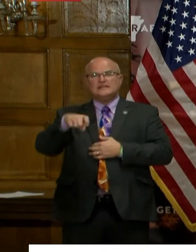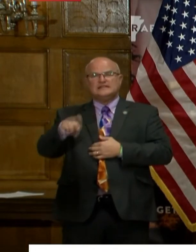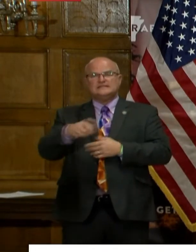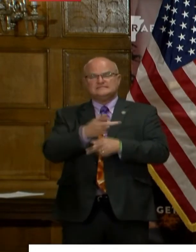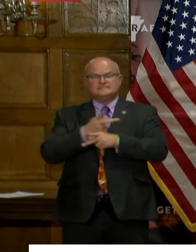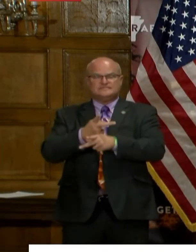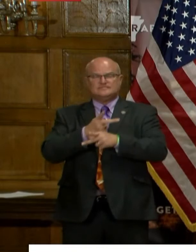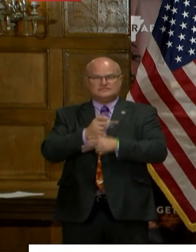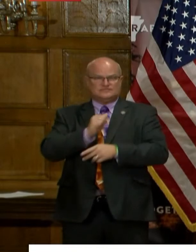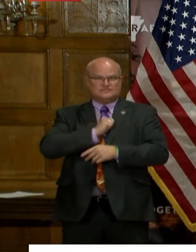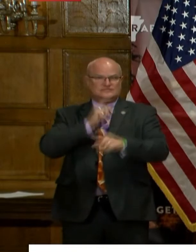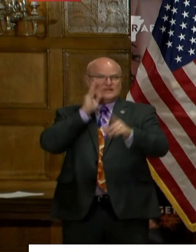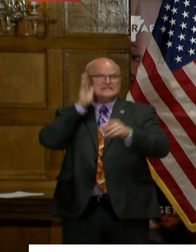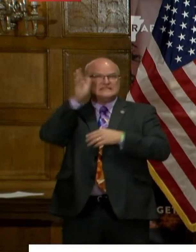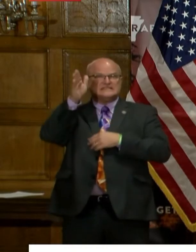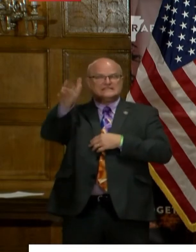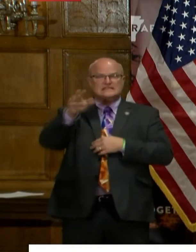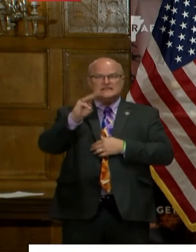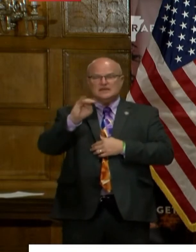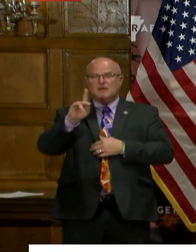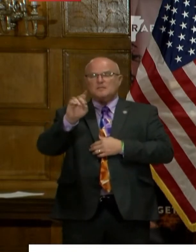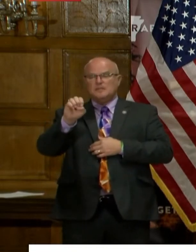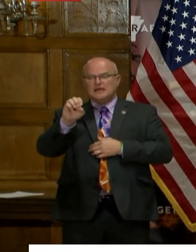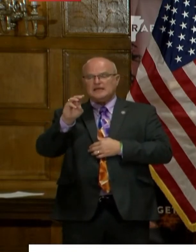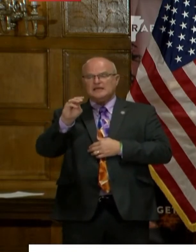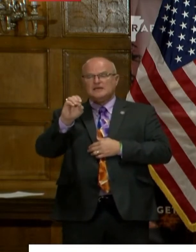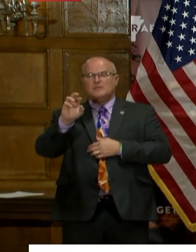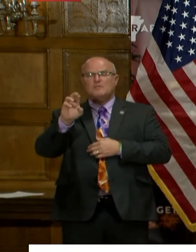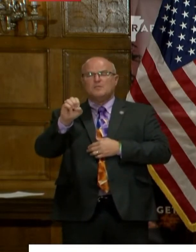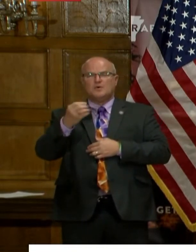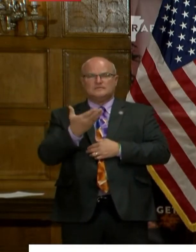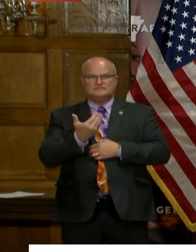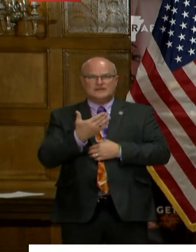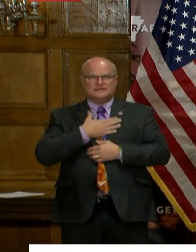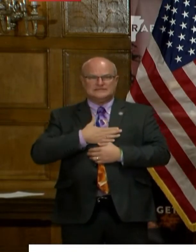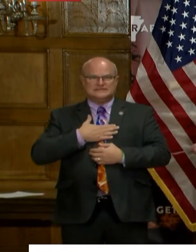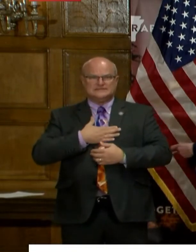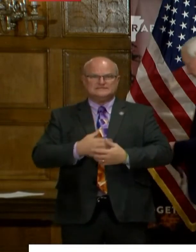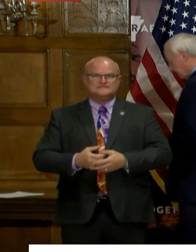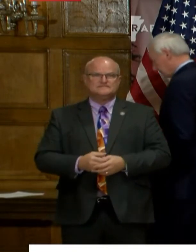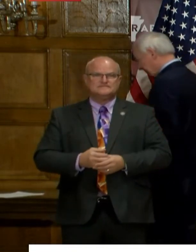control of our destiny. Mike Moore, would you come?